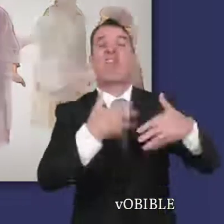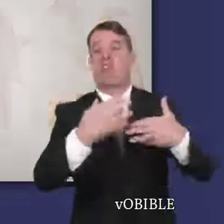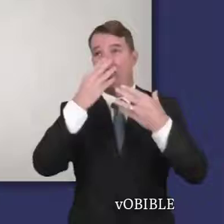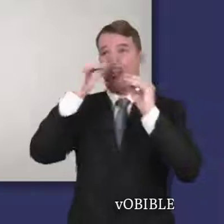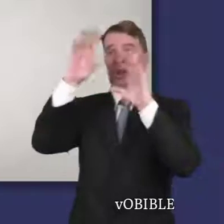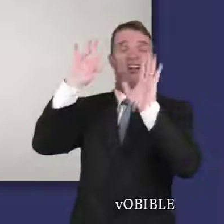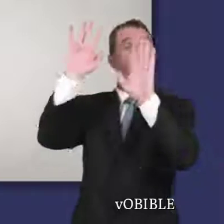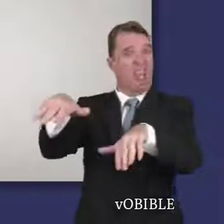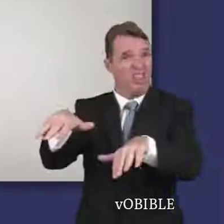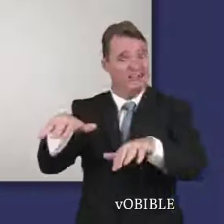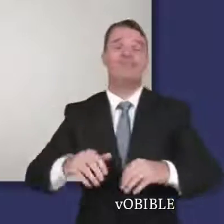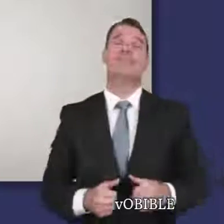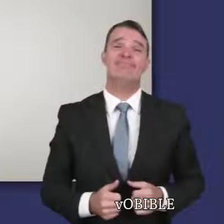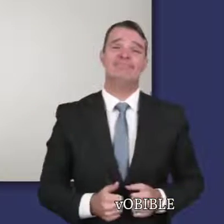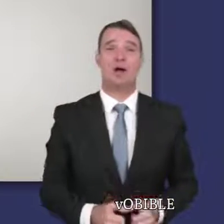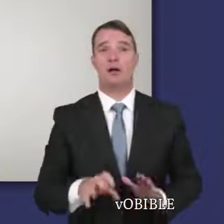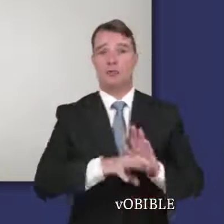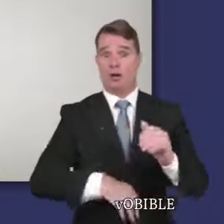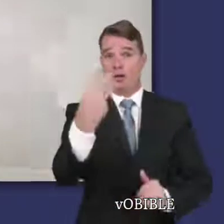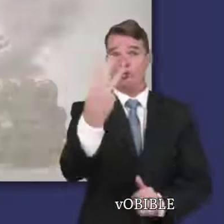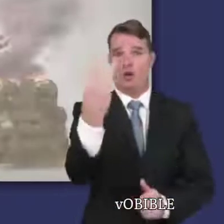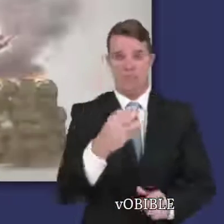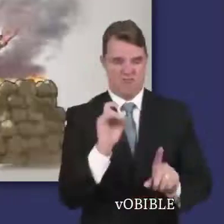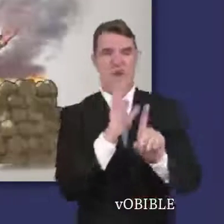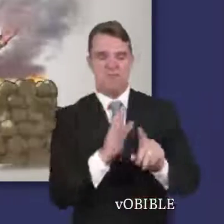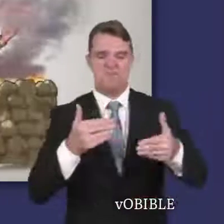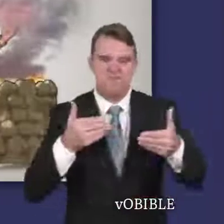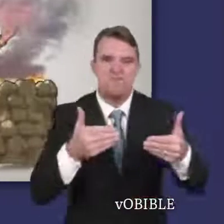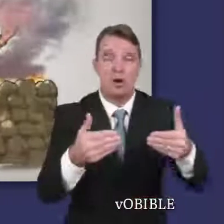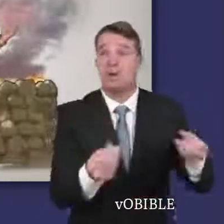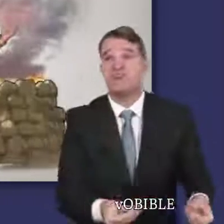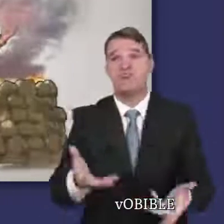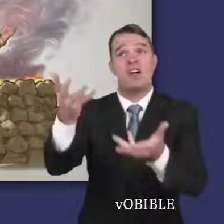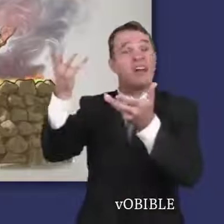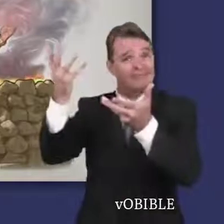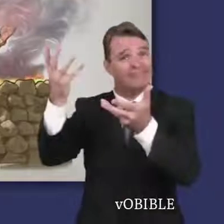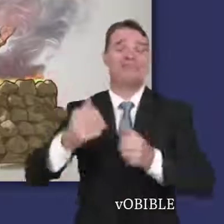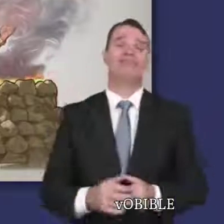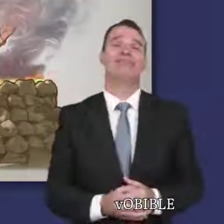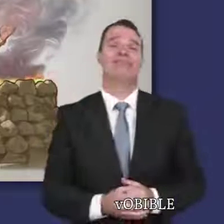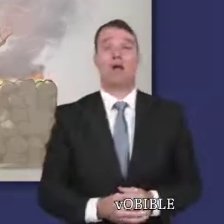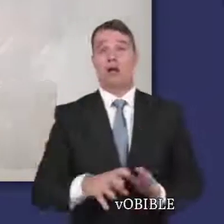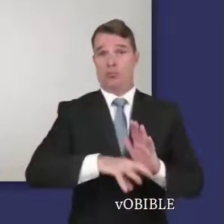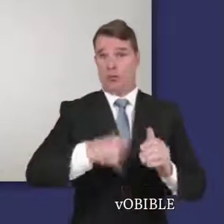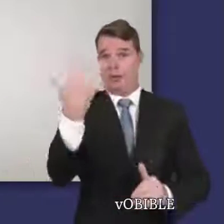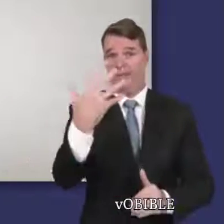disobedient. In chapter 13, he presumptuously offers up a burnt